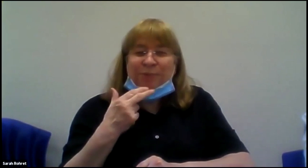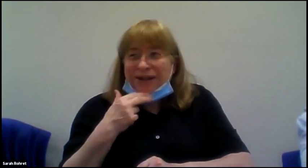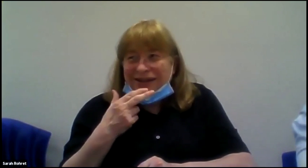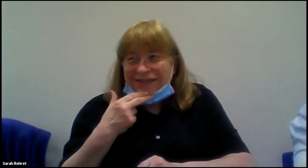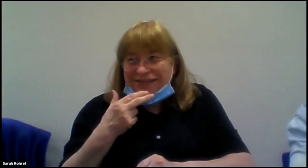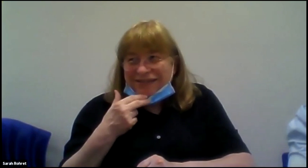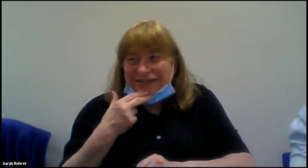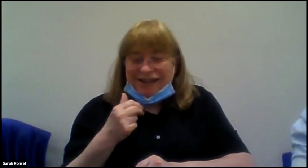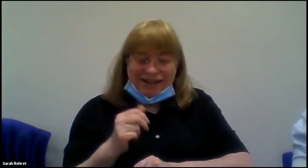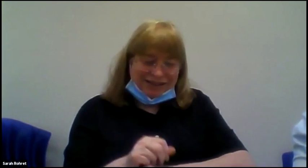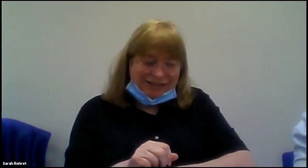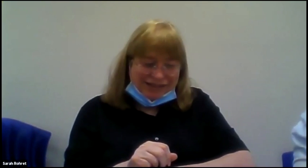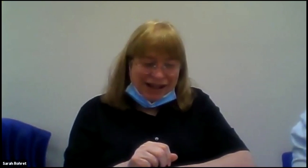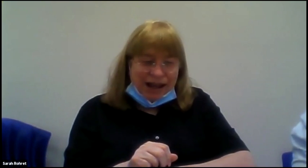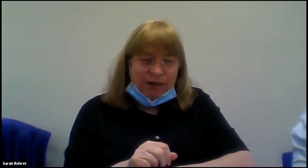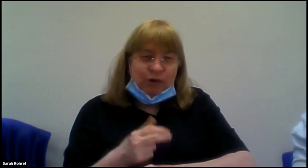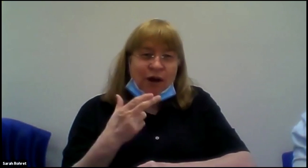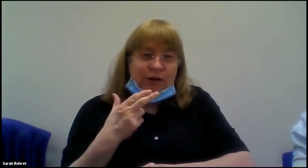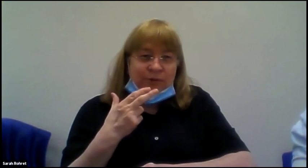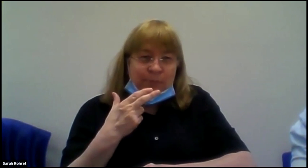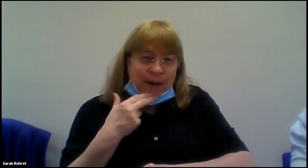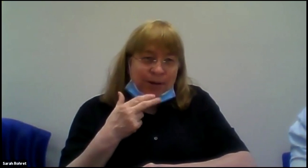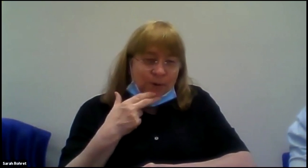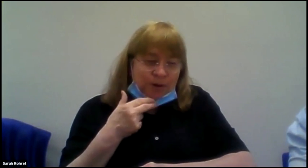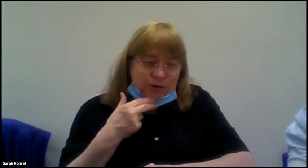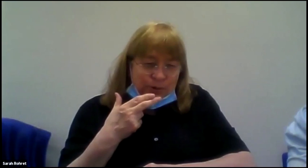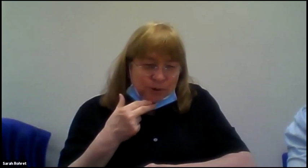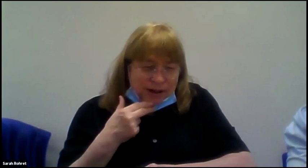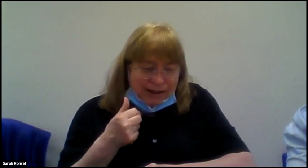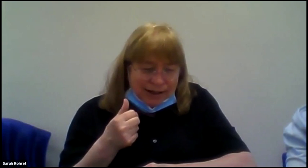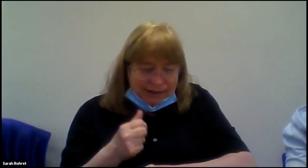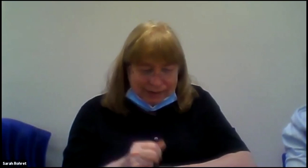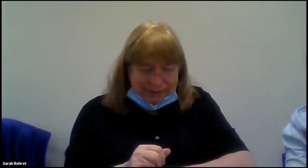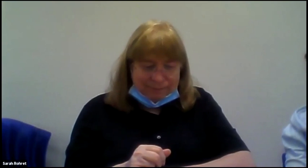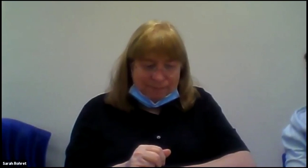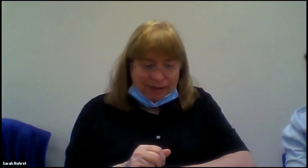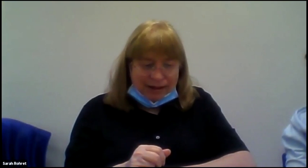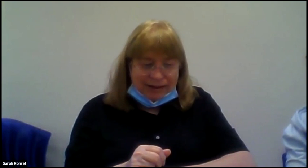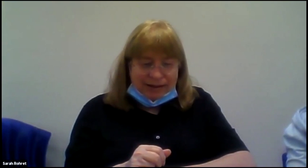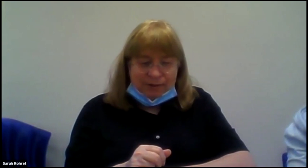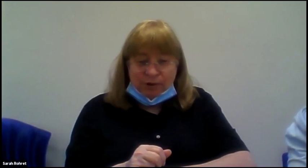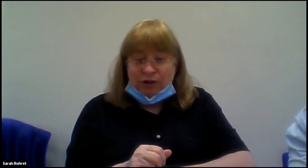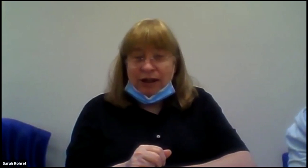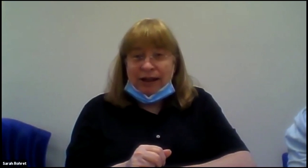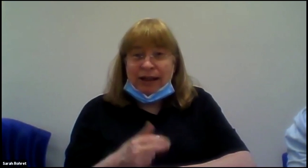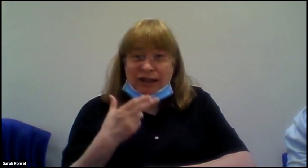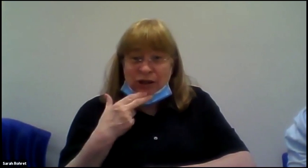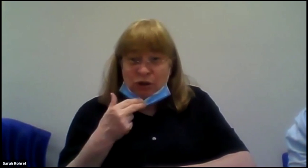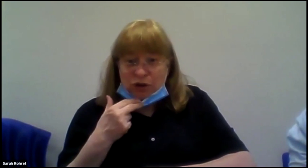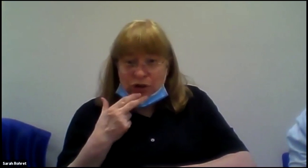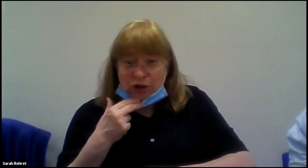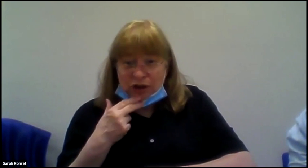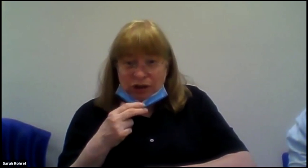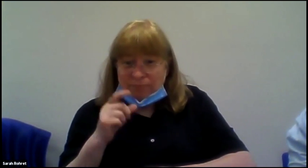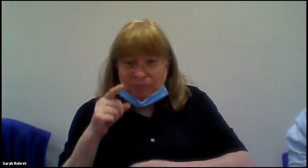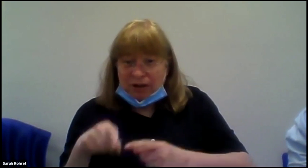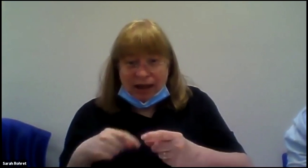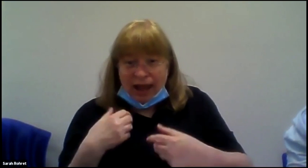Sweet. You know, Okay. if you're talking to a little baby, oh, you're so sweet. This is when you're eating. This is sugar. Mm. Can't